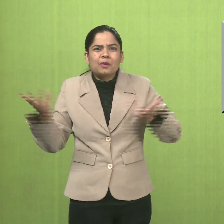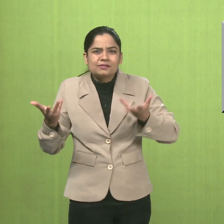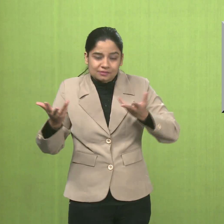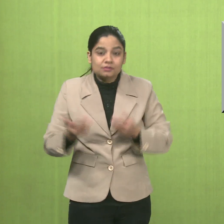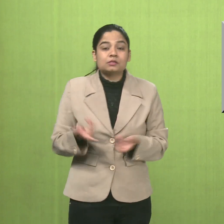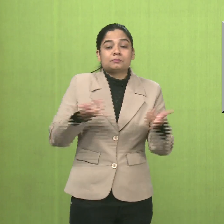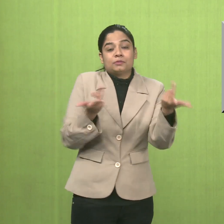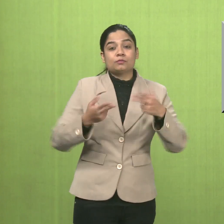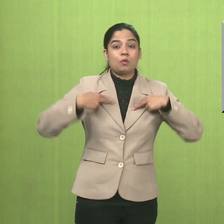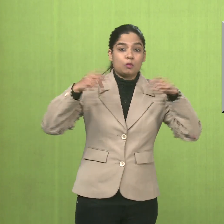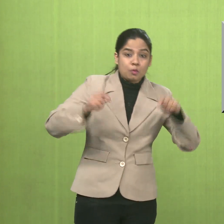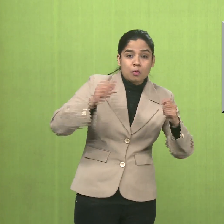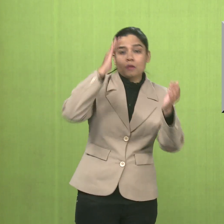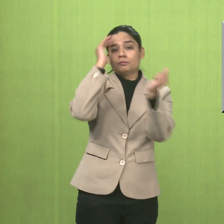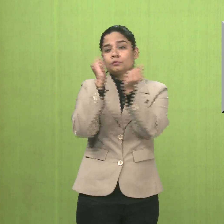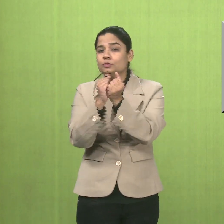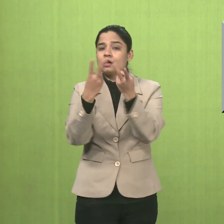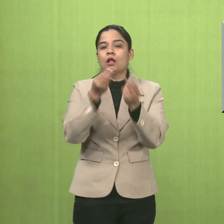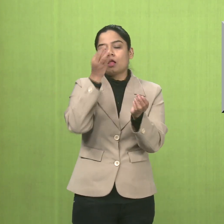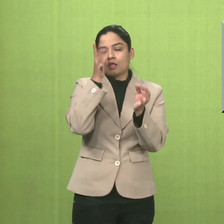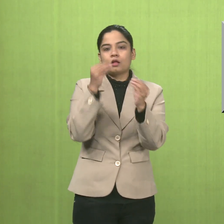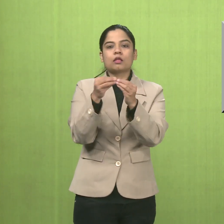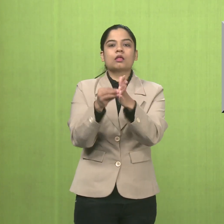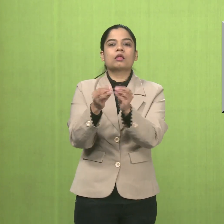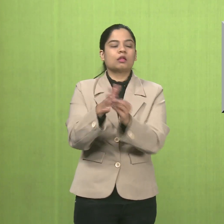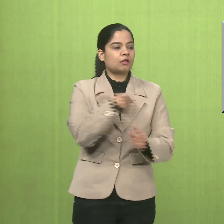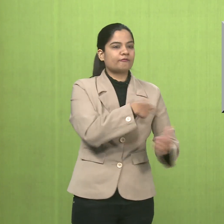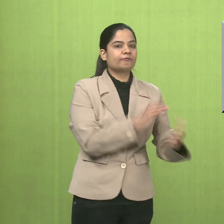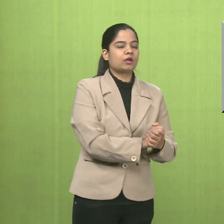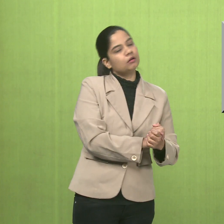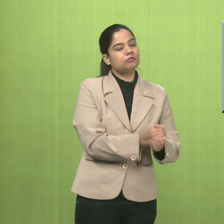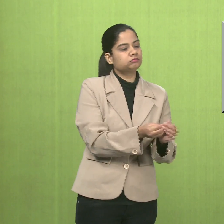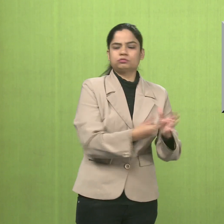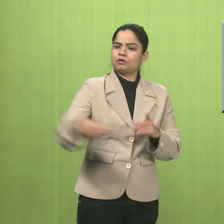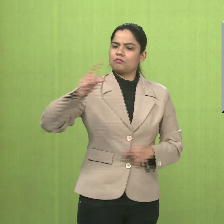What are the such behaviors that are considered delinquent? First is forgery.